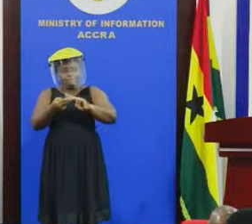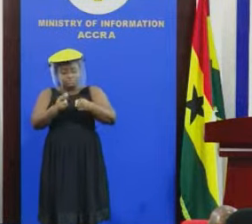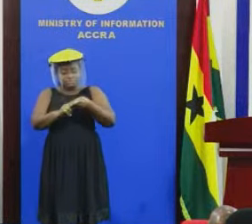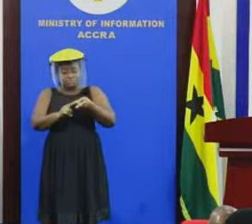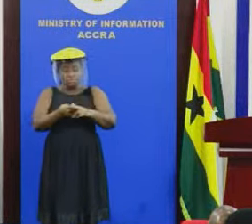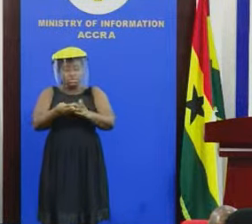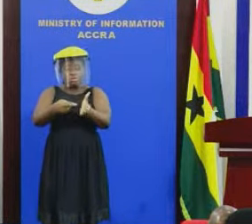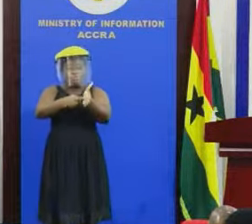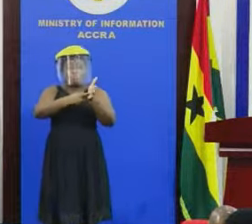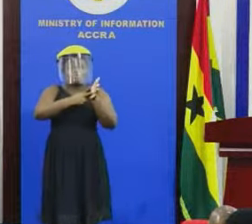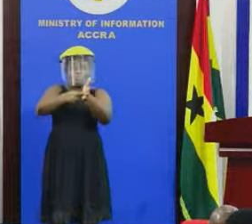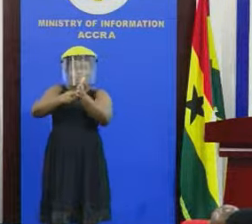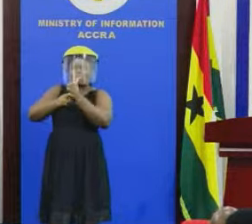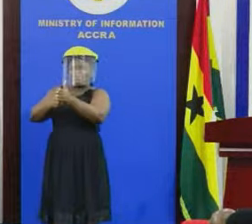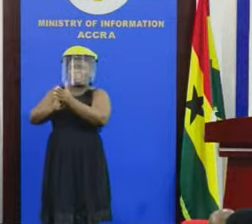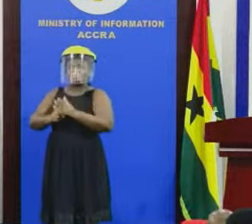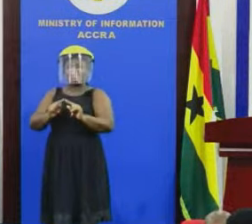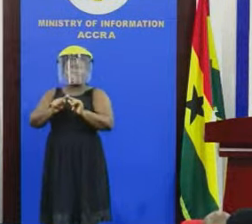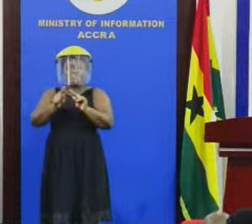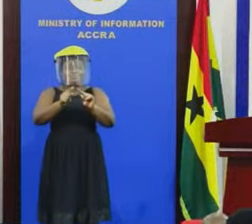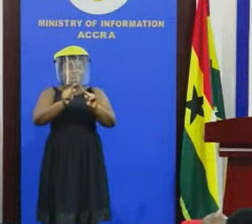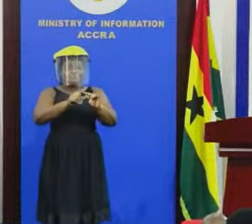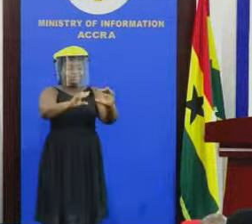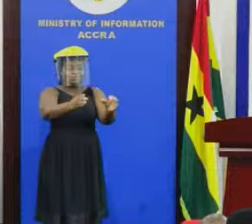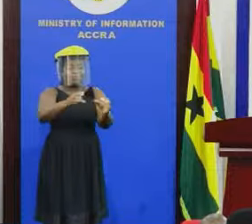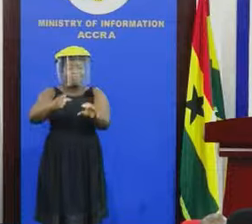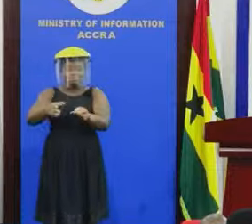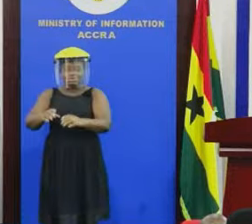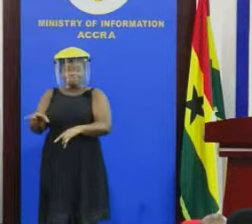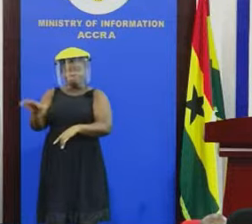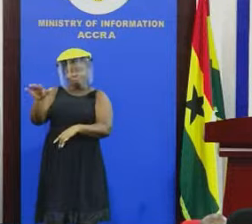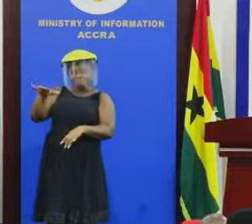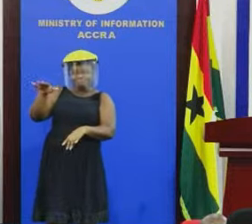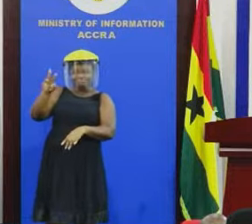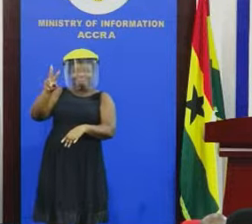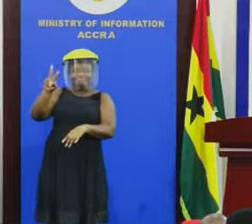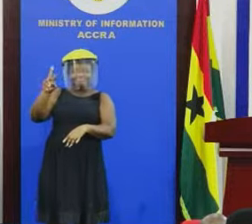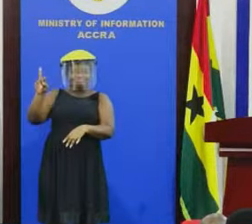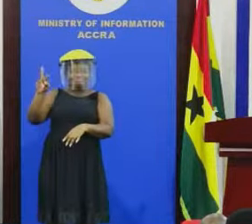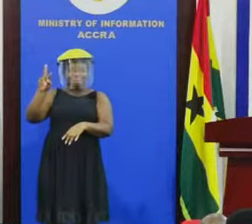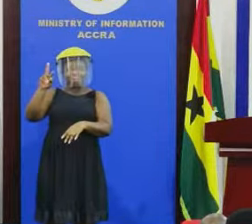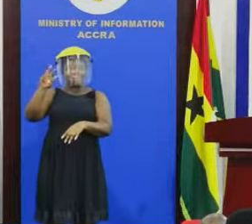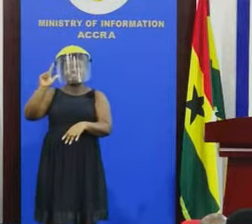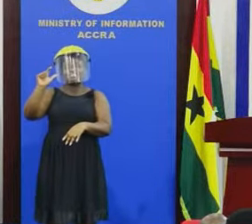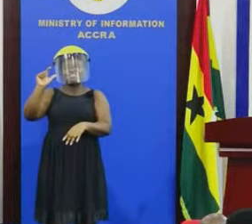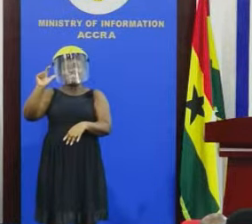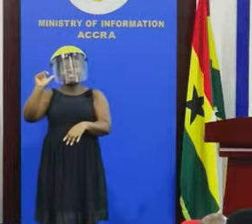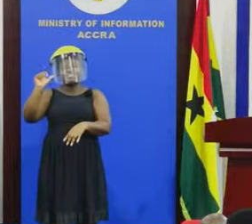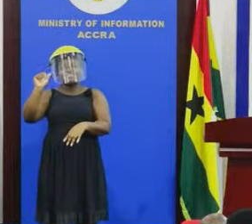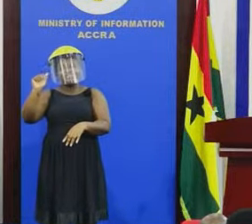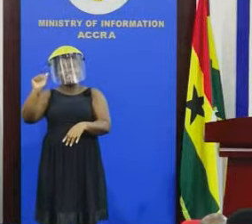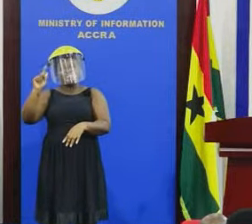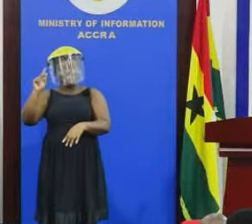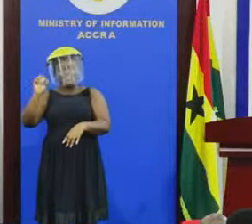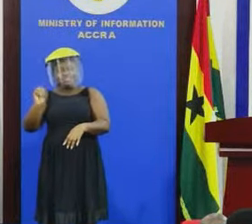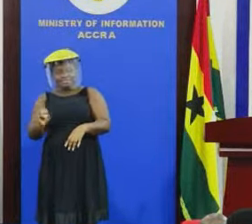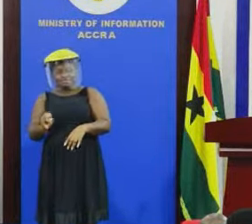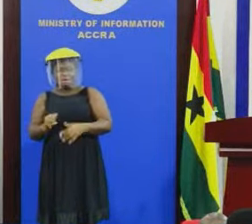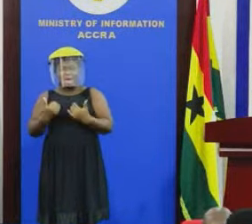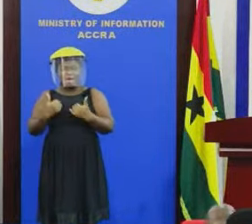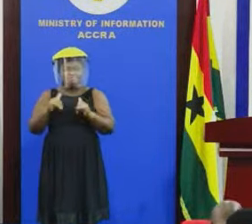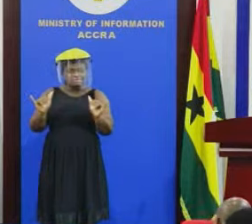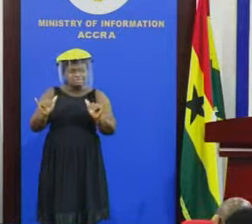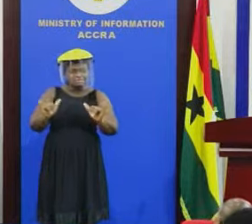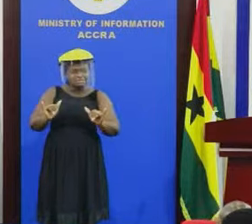that have come from various communities along the Volta Lake who also have this situation